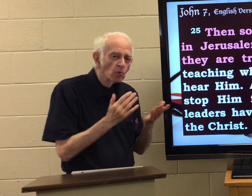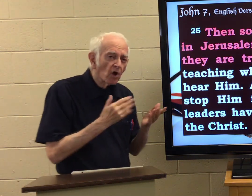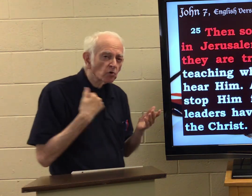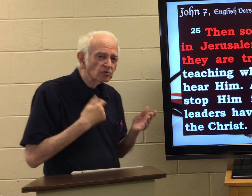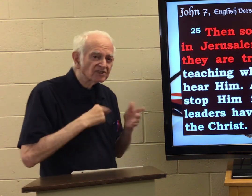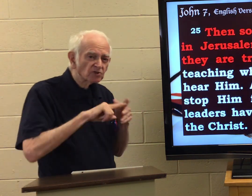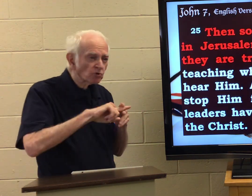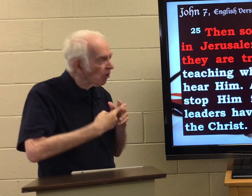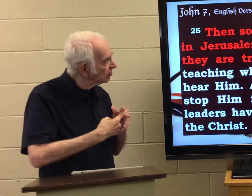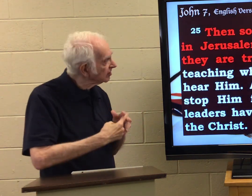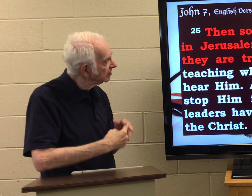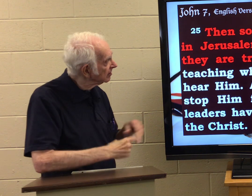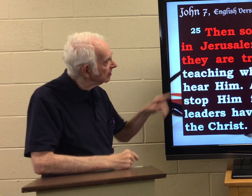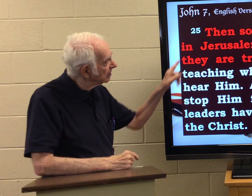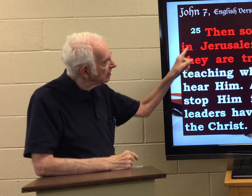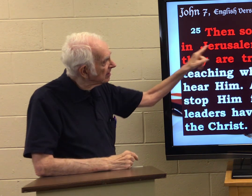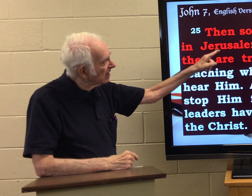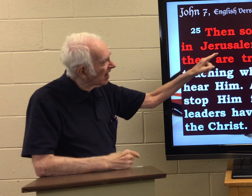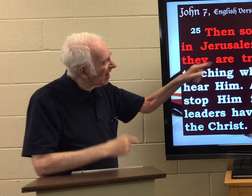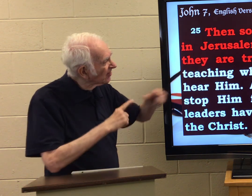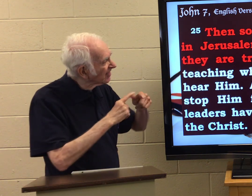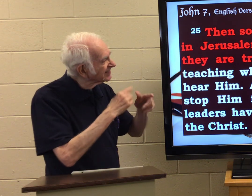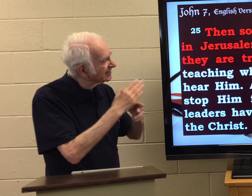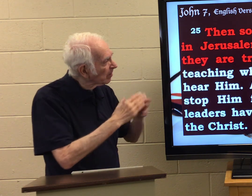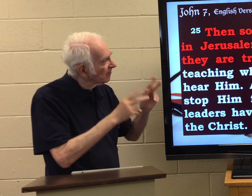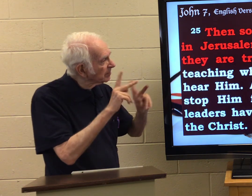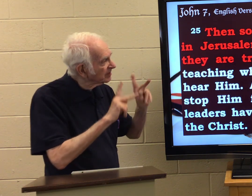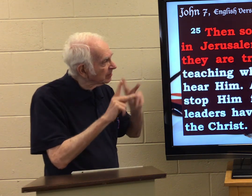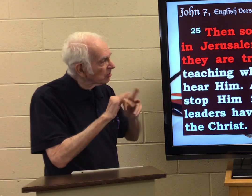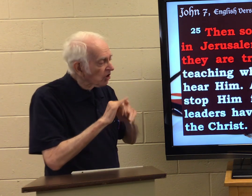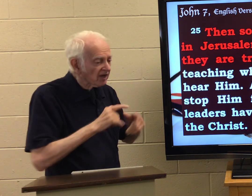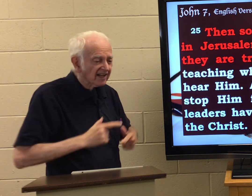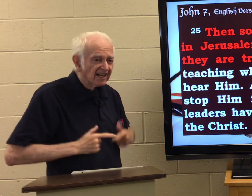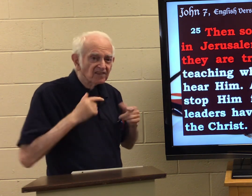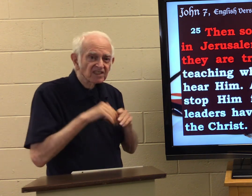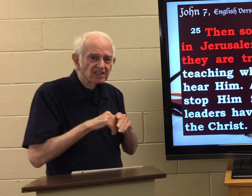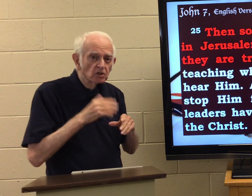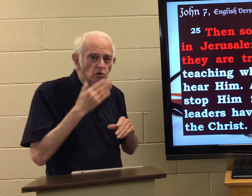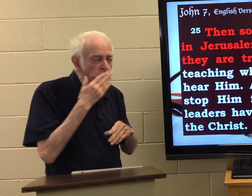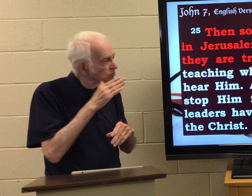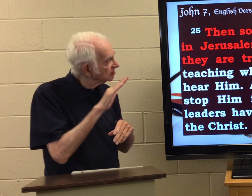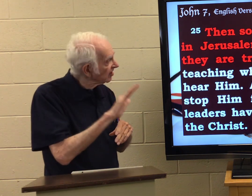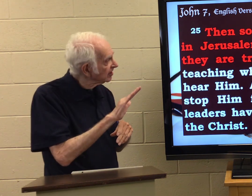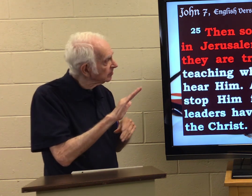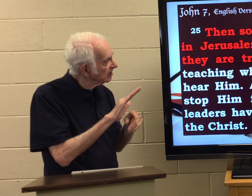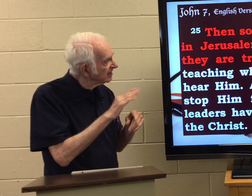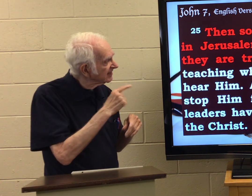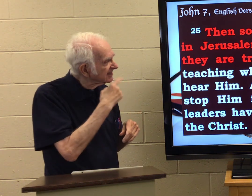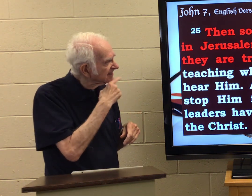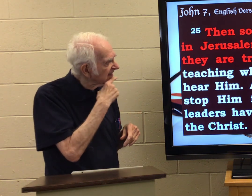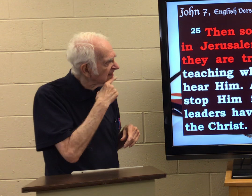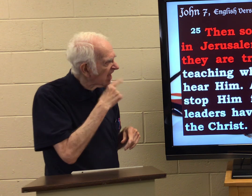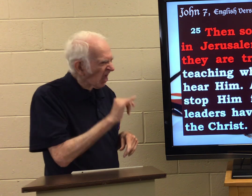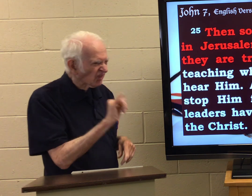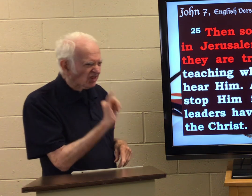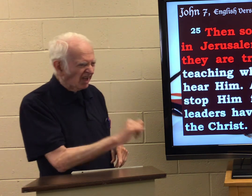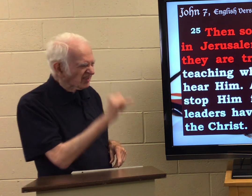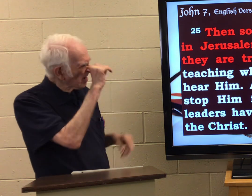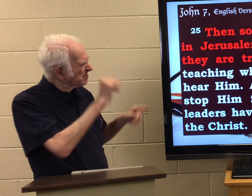Now going back to what we started with. Then some of the people that lived in Jerusalem said,